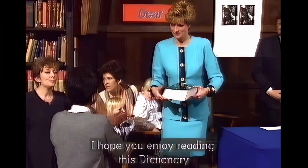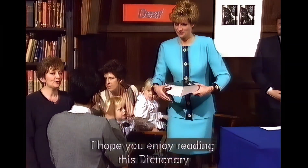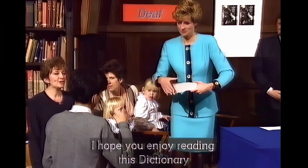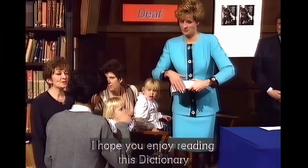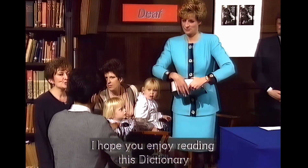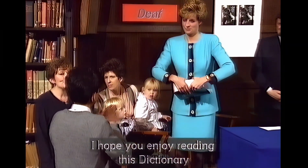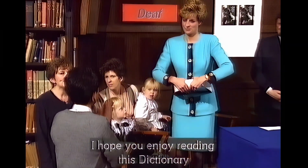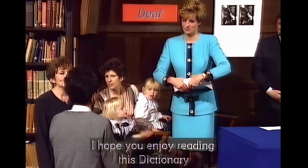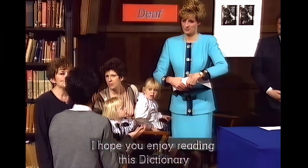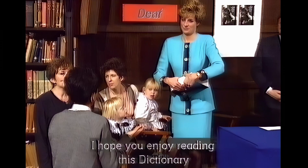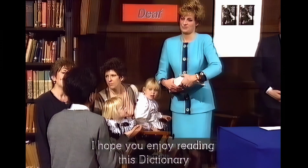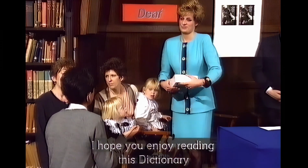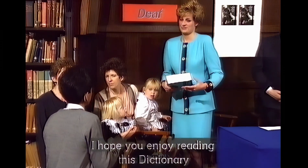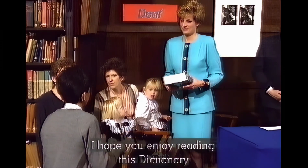I hope you're going to enjoy reading this dictionary.